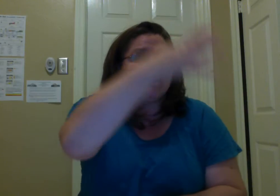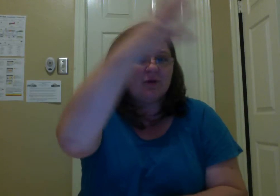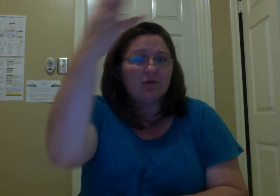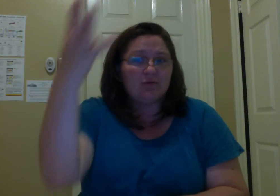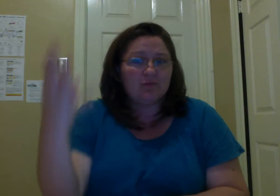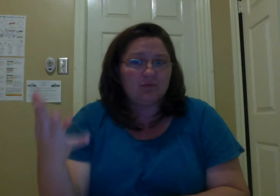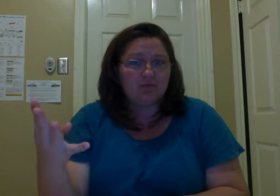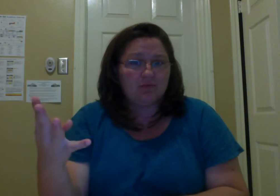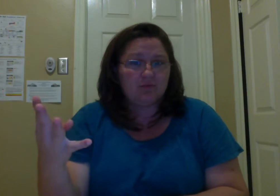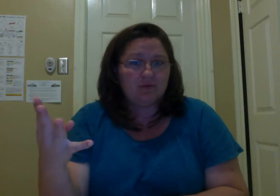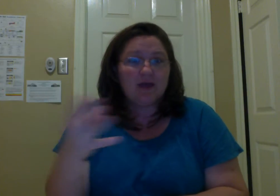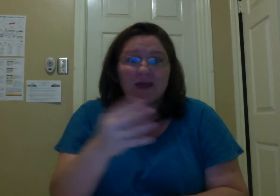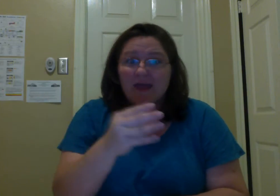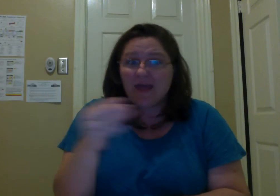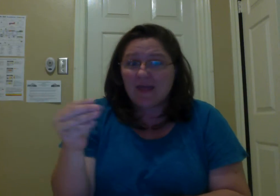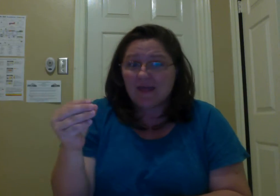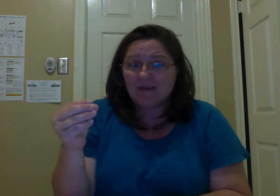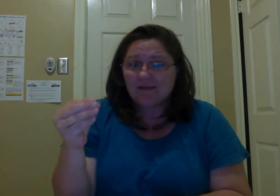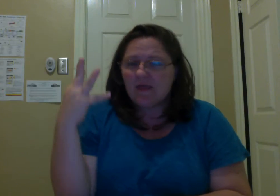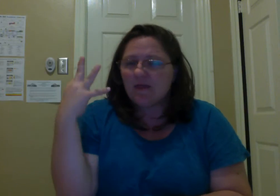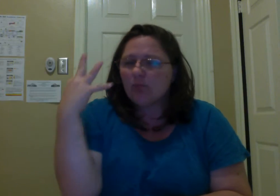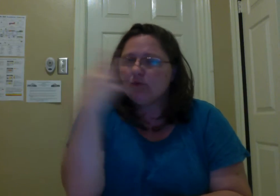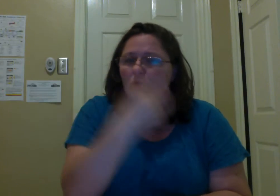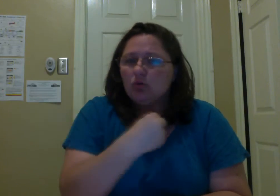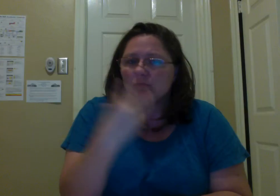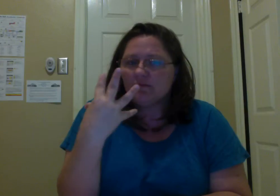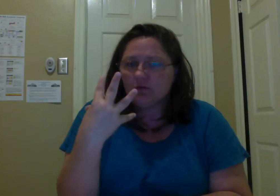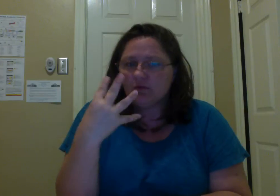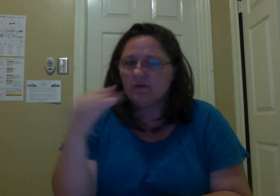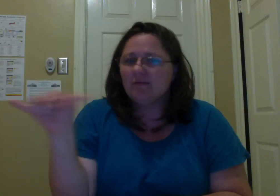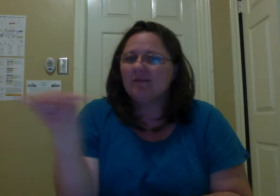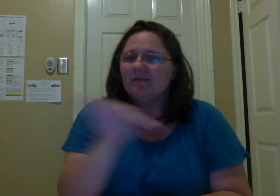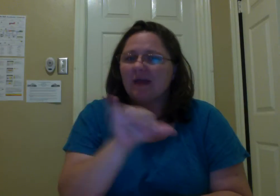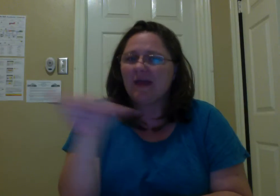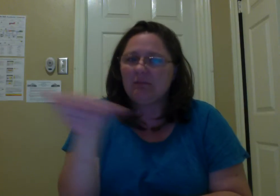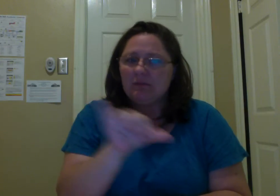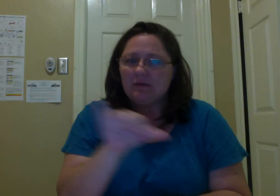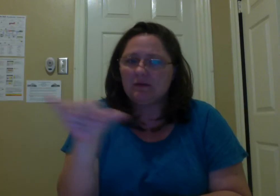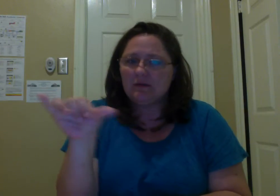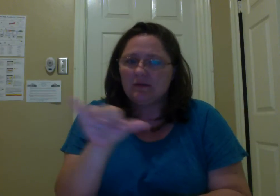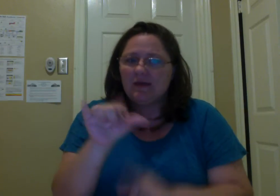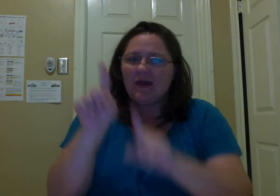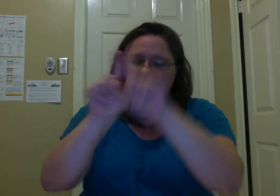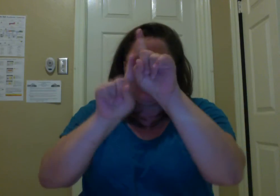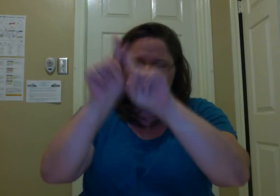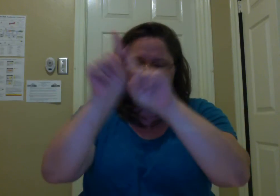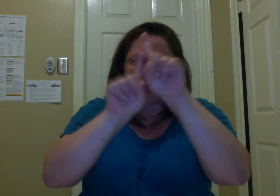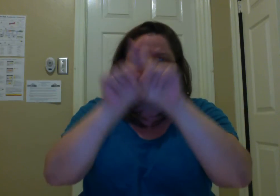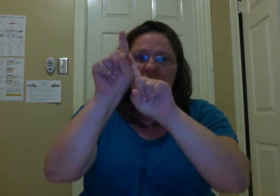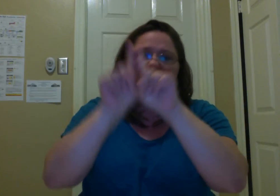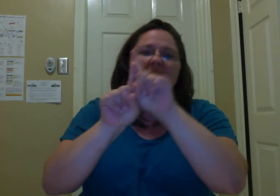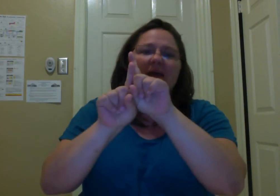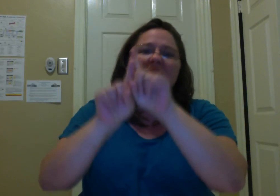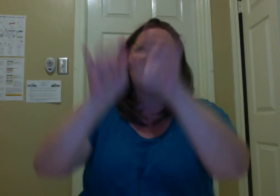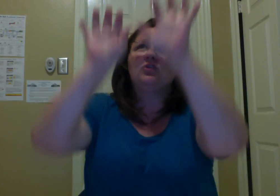rainbow. And they're beautiful, same as the stars. And then you would